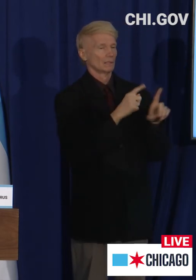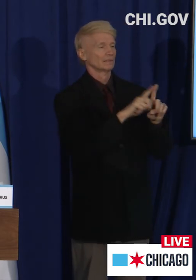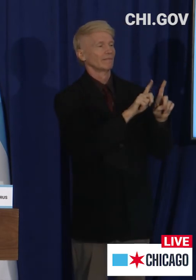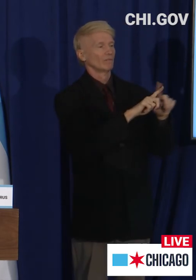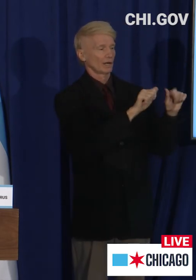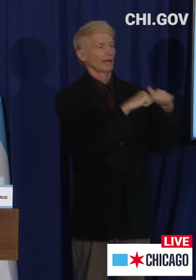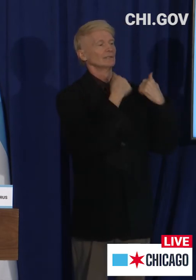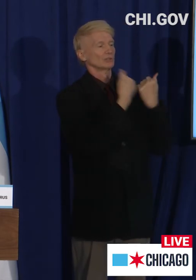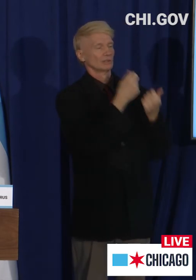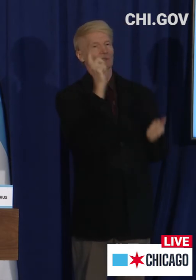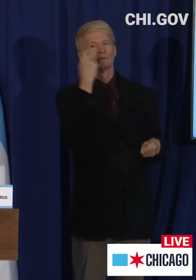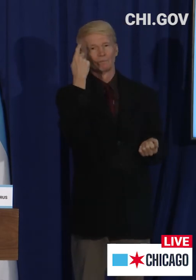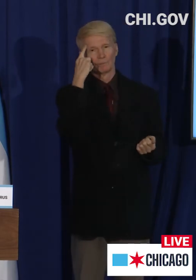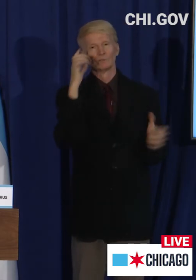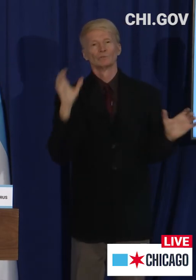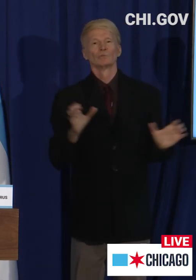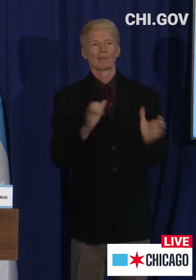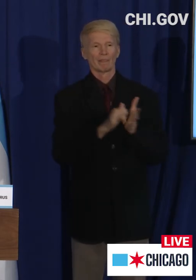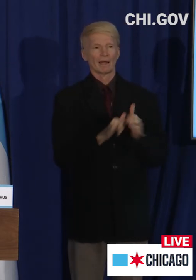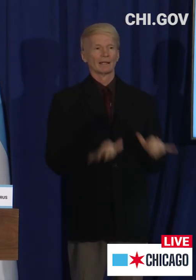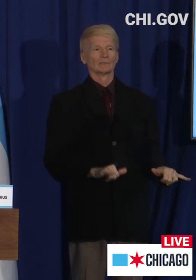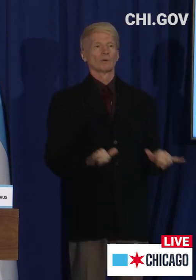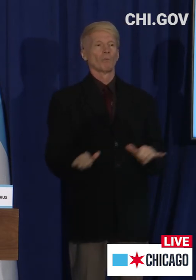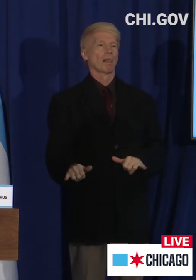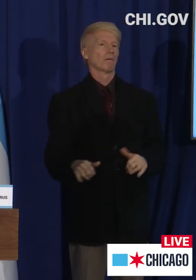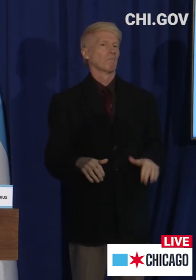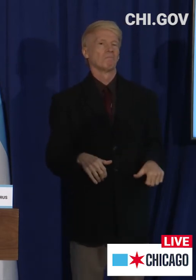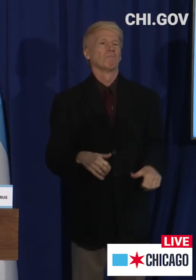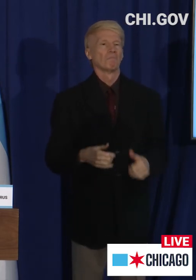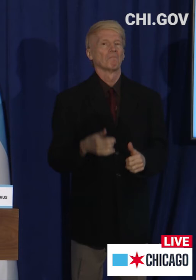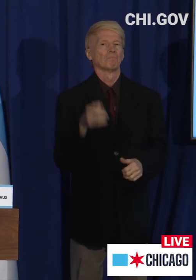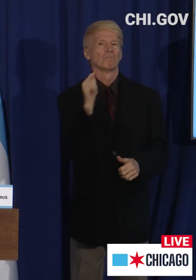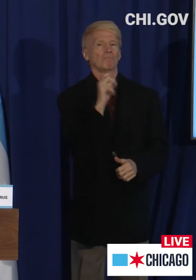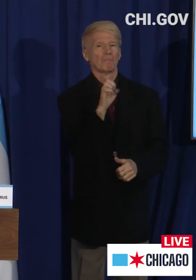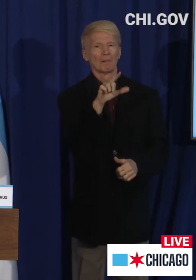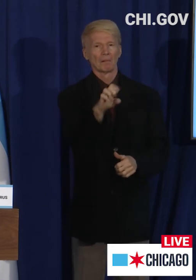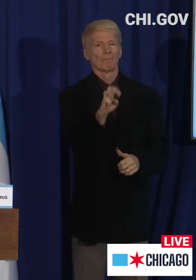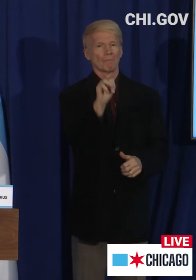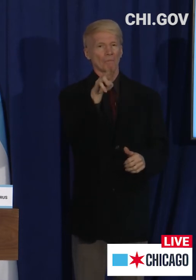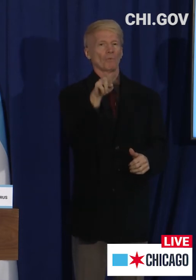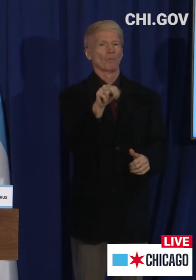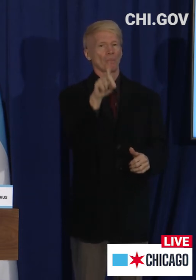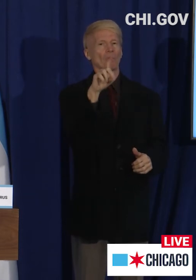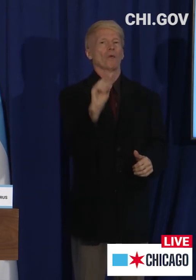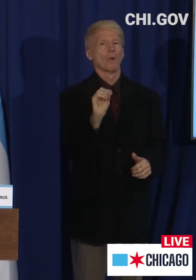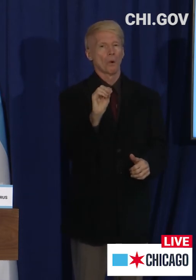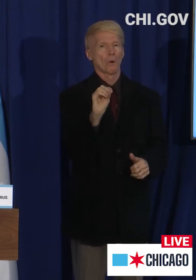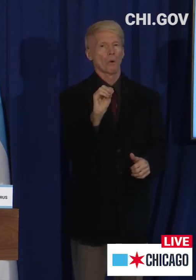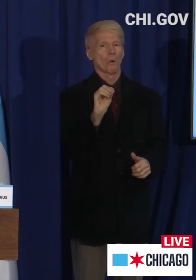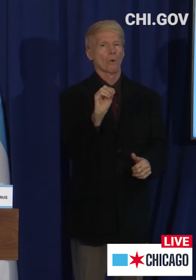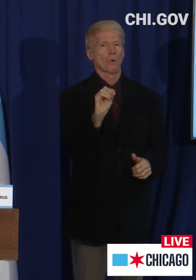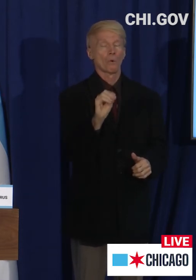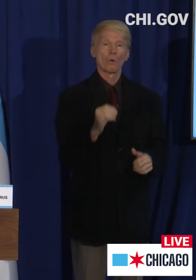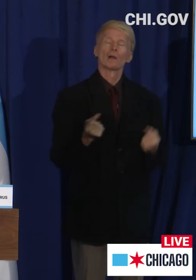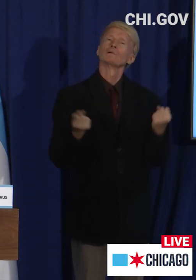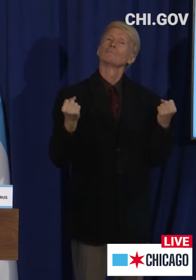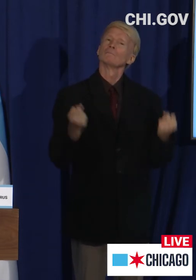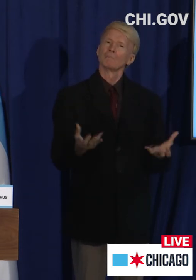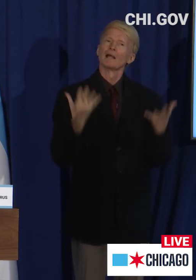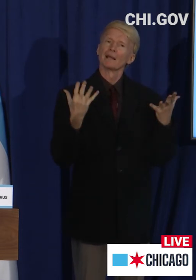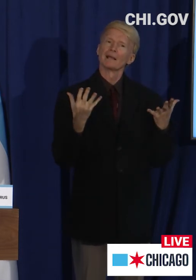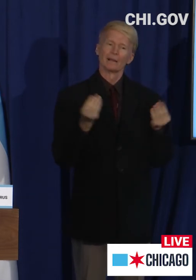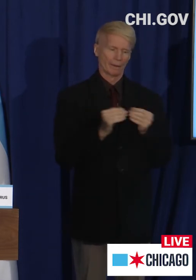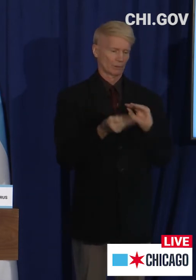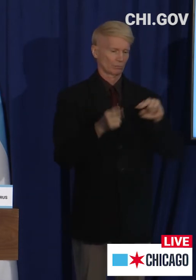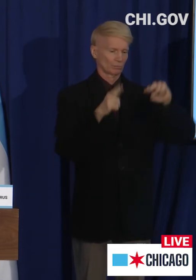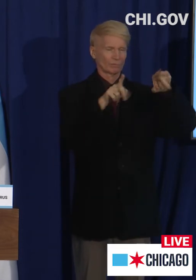agencies are doing that as well. Great. This is from Telemundo. We are seeing an increase in cases all throughout the city, but particularly in zip